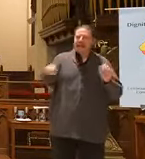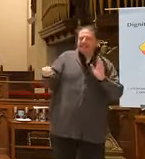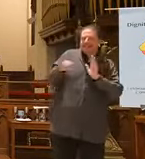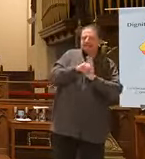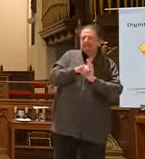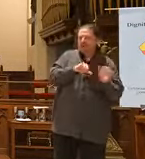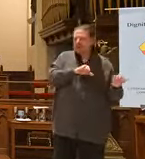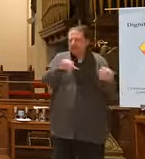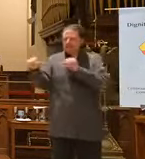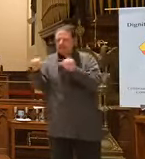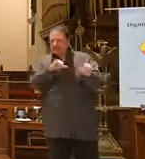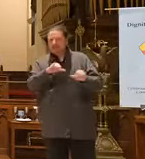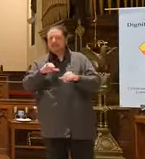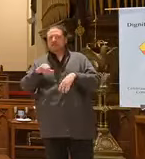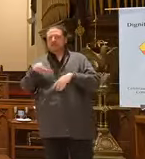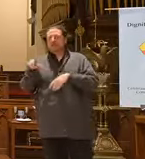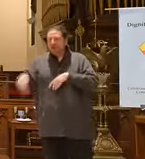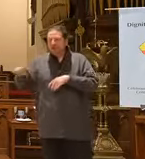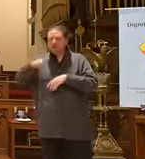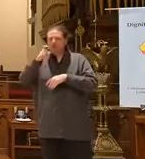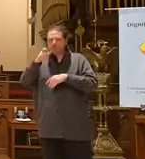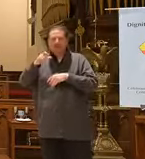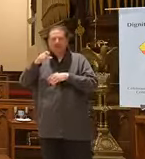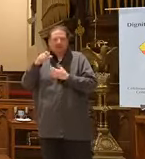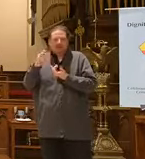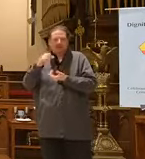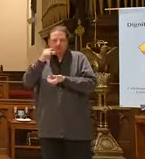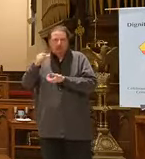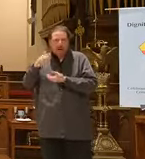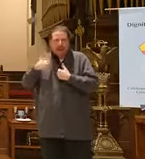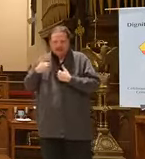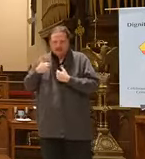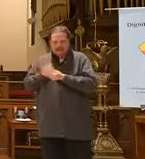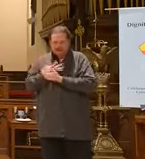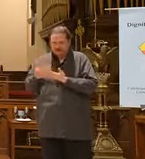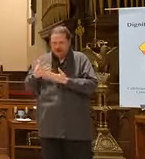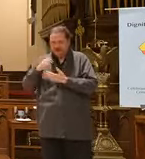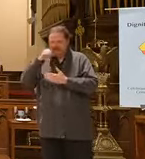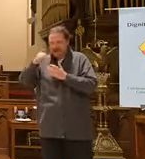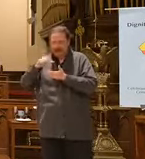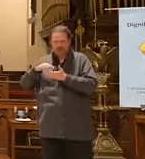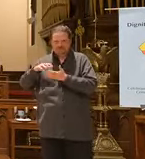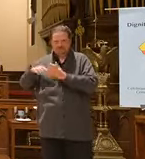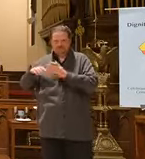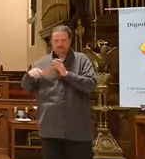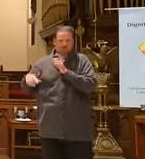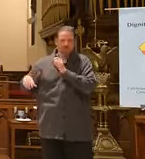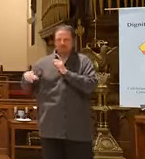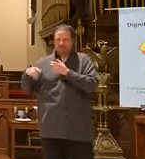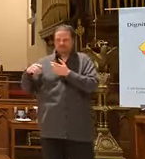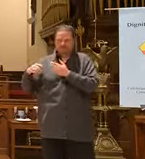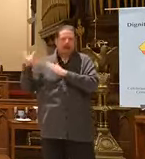do not have it all together, and are deficient from the world's perspective.